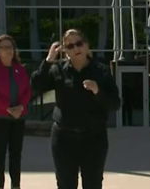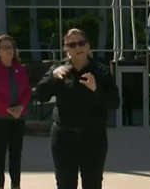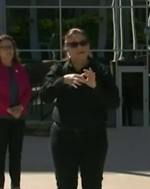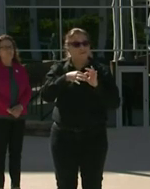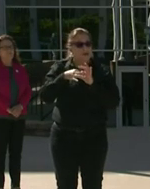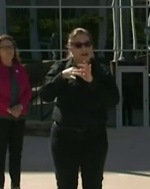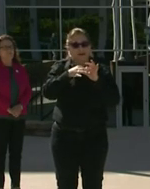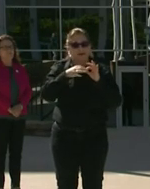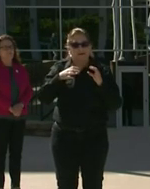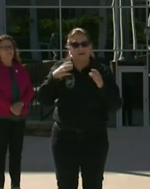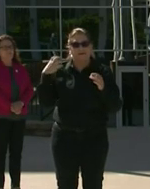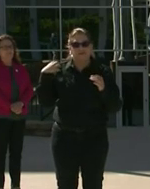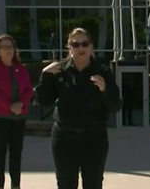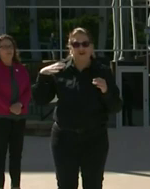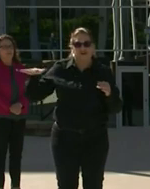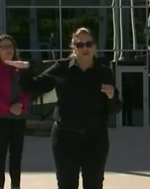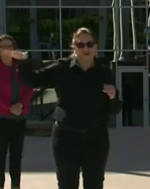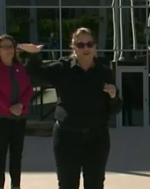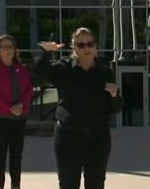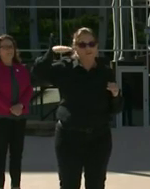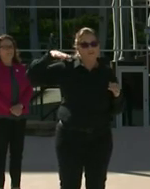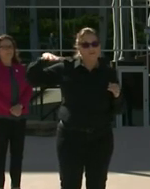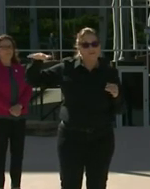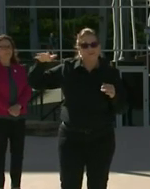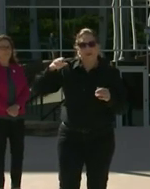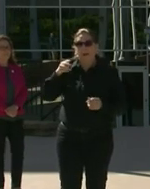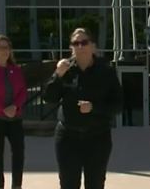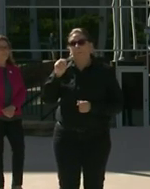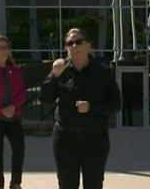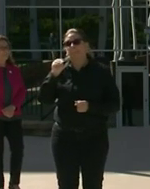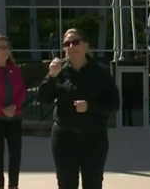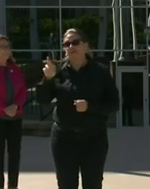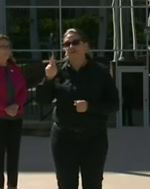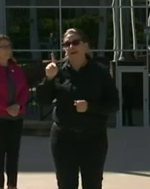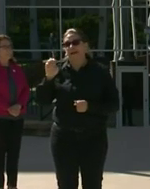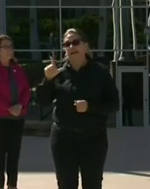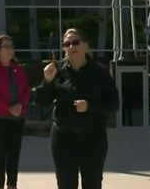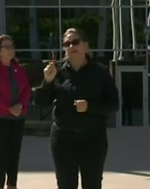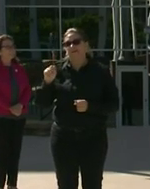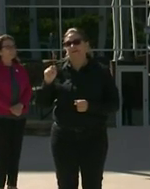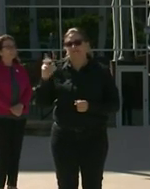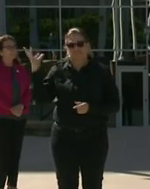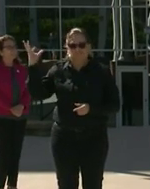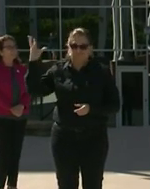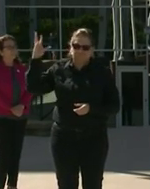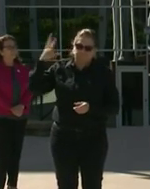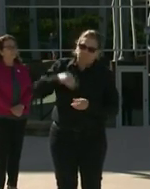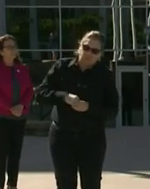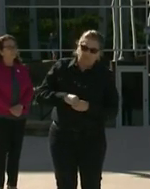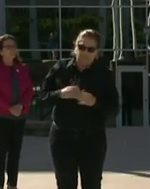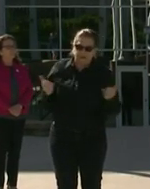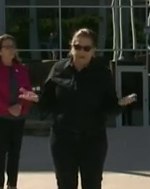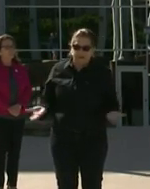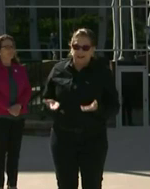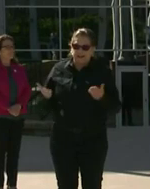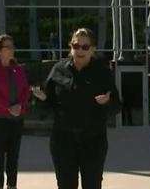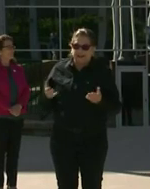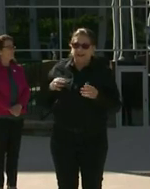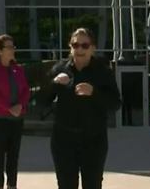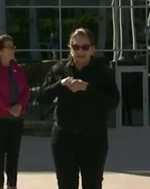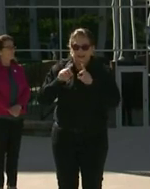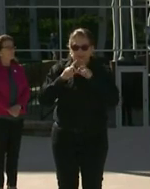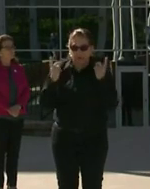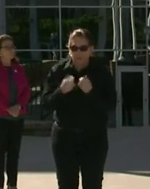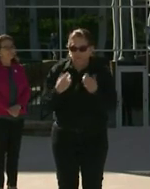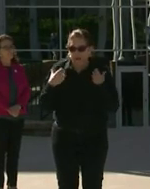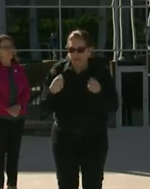fully integrated into our Emergency Operations Center here at the D.C. Department of Health. The Major Disaster